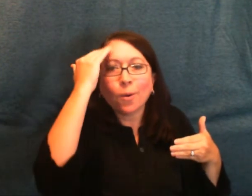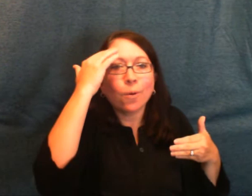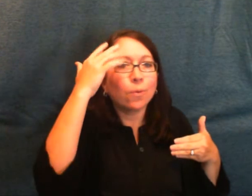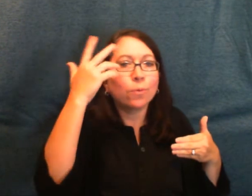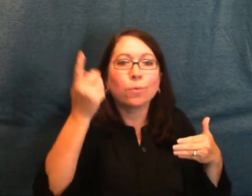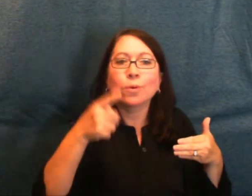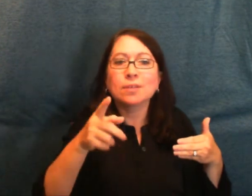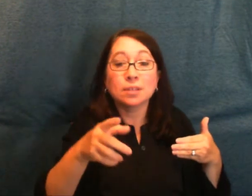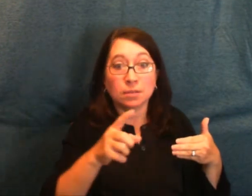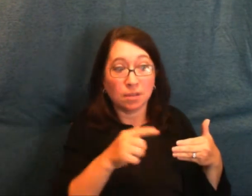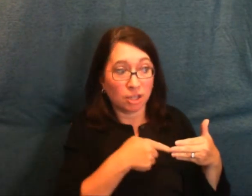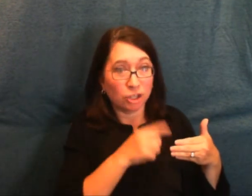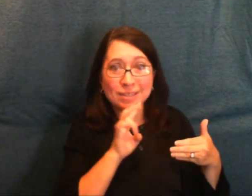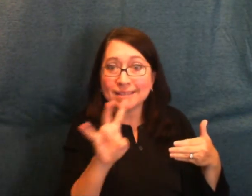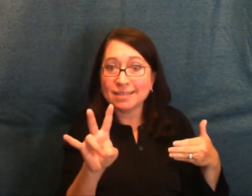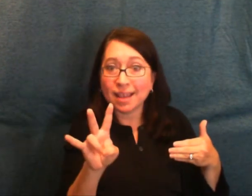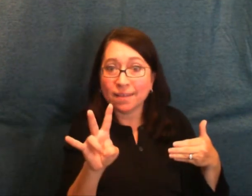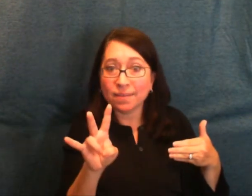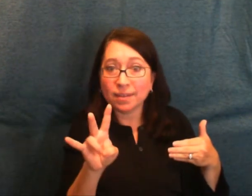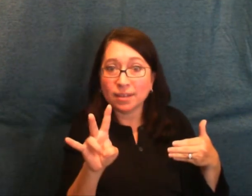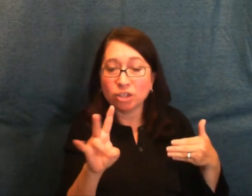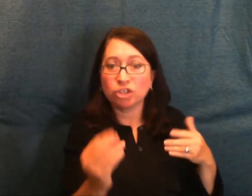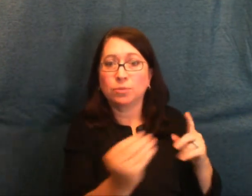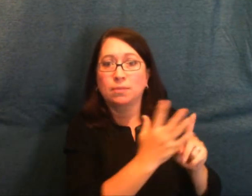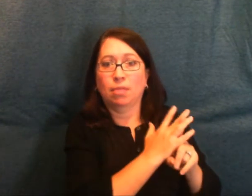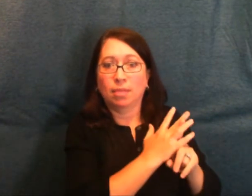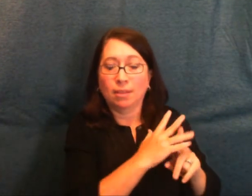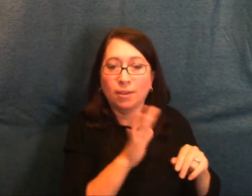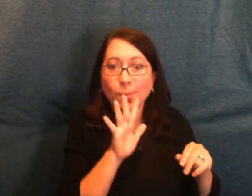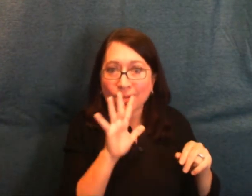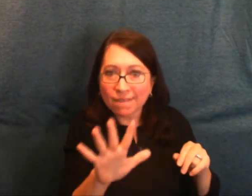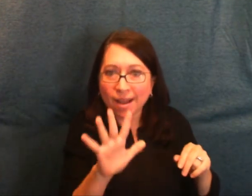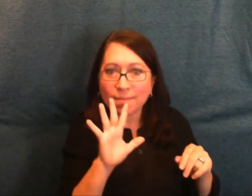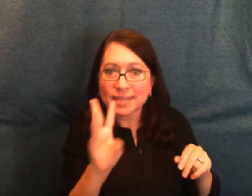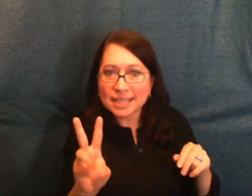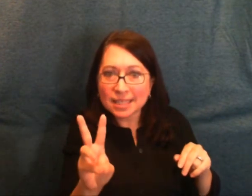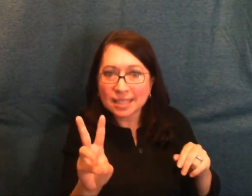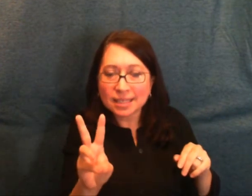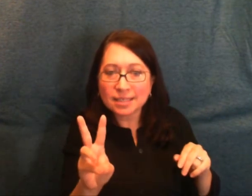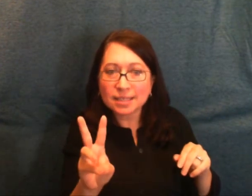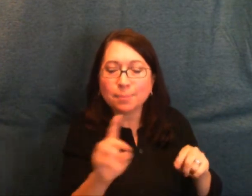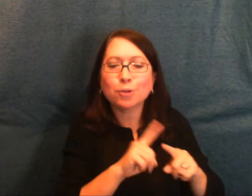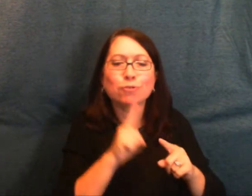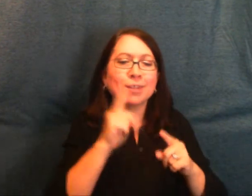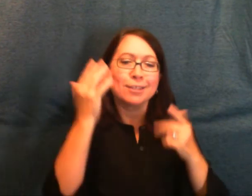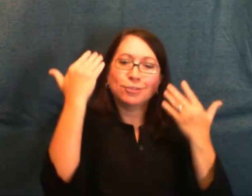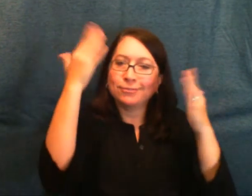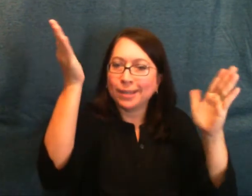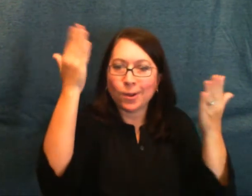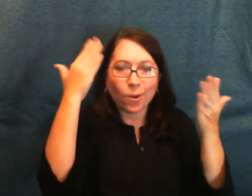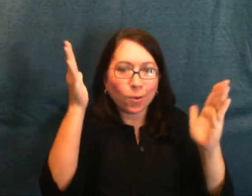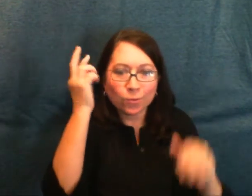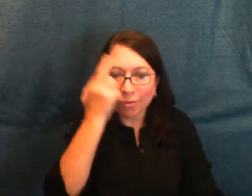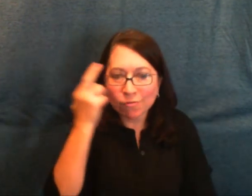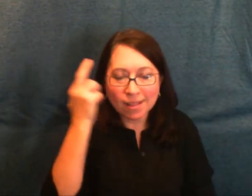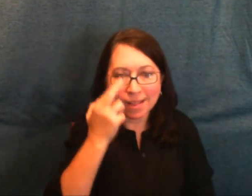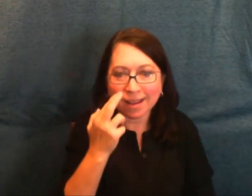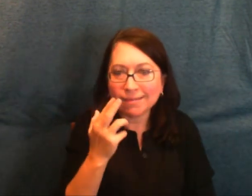it to 7 with her, and she was exposed to it when she was 5 and 6, but she didn't really understand it enough